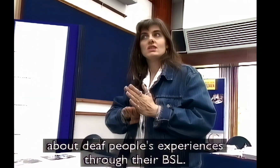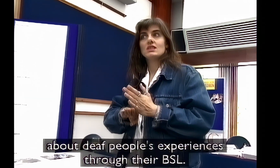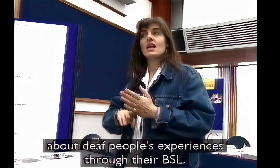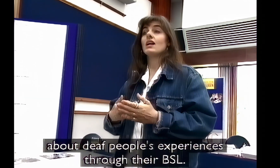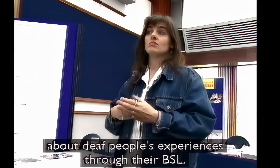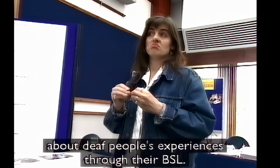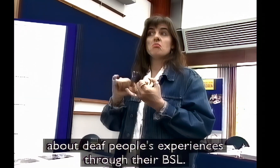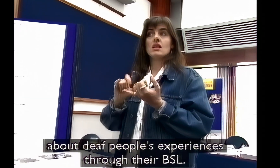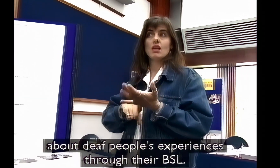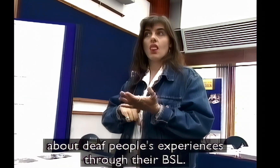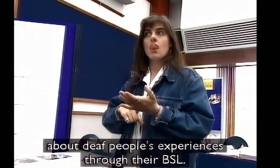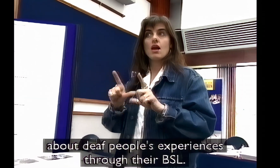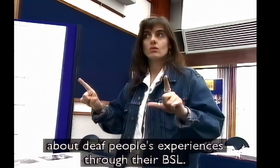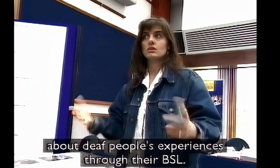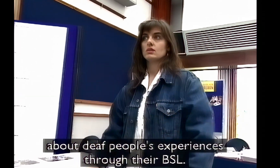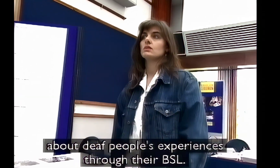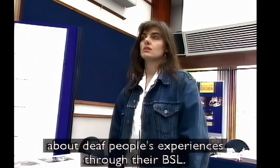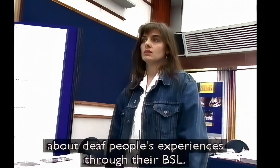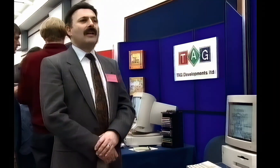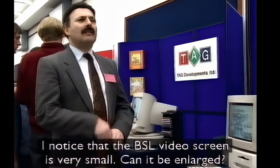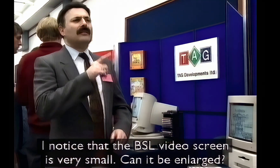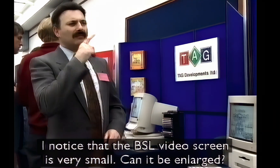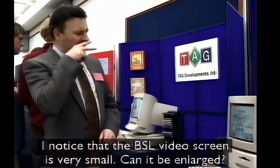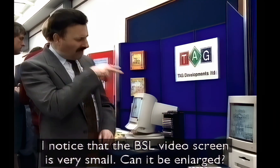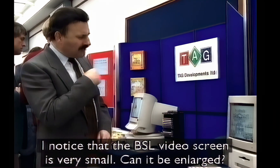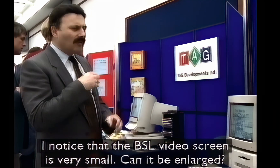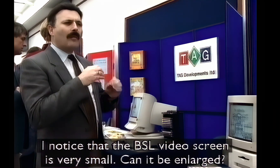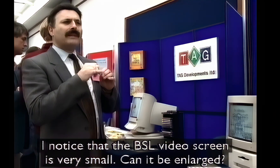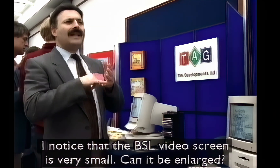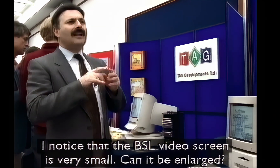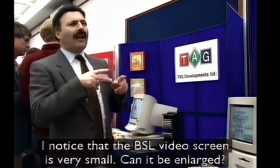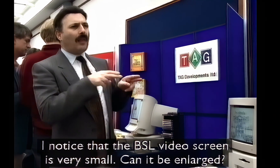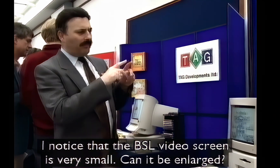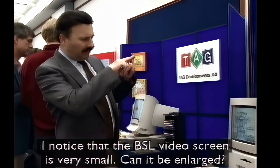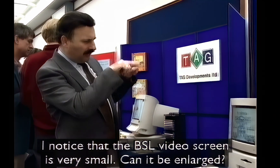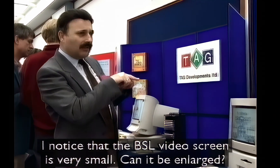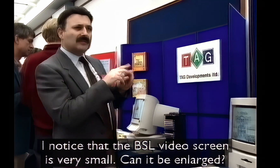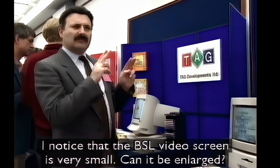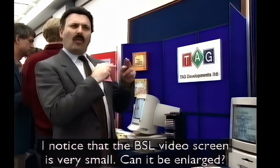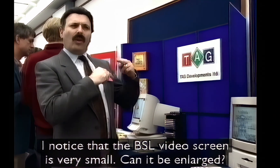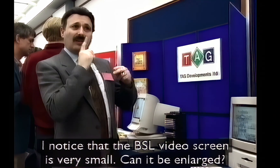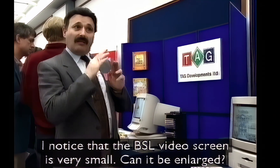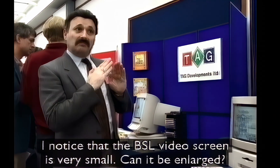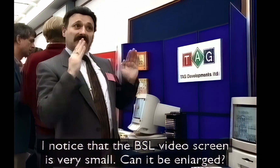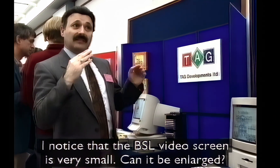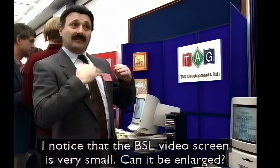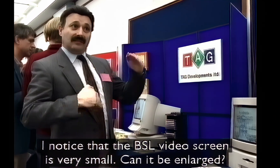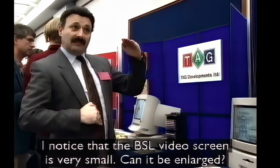people's experiences through their BSL. I noticed that the BSL video screen is very small. Can it be enlarged?